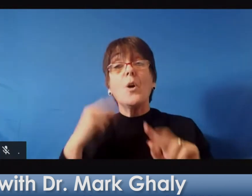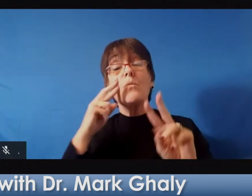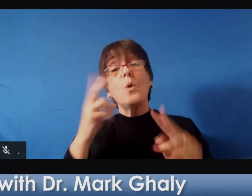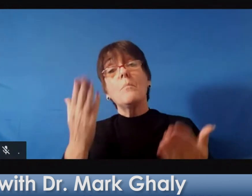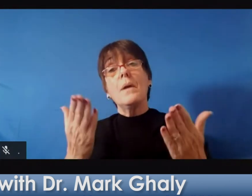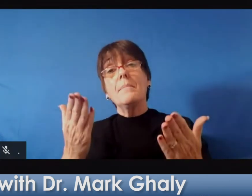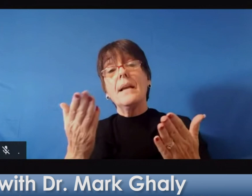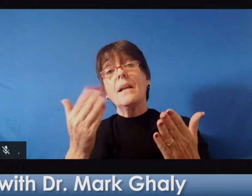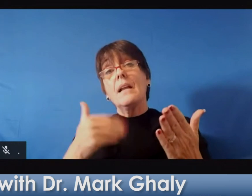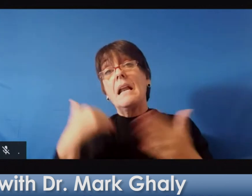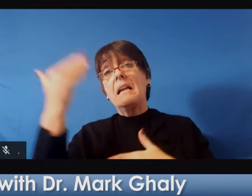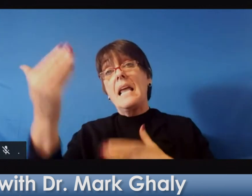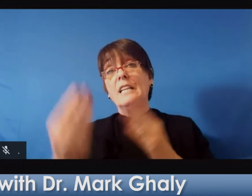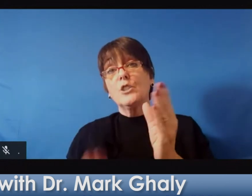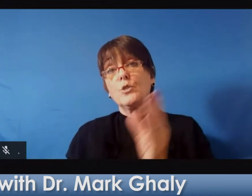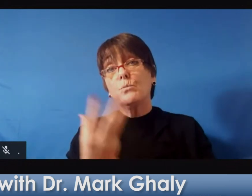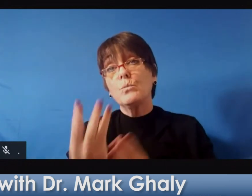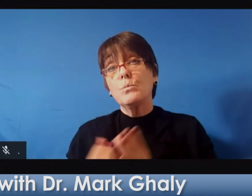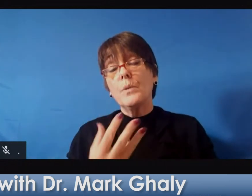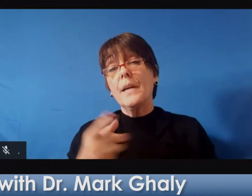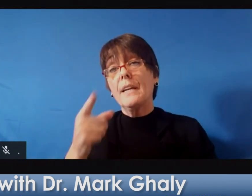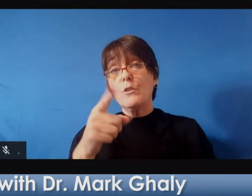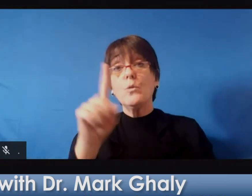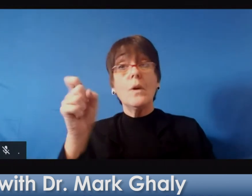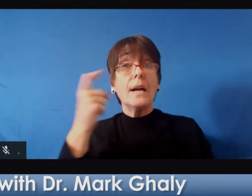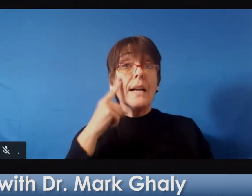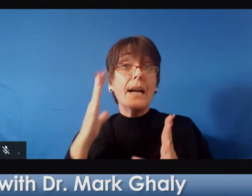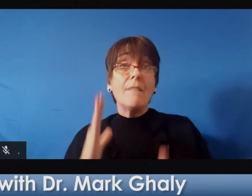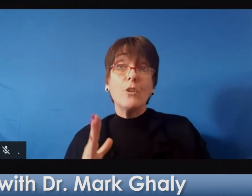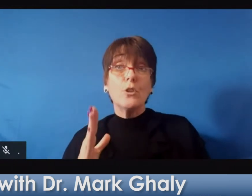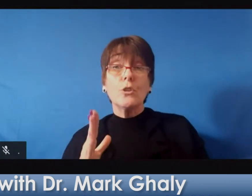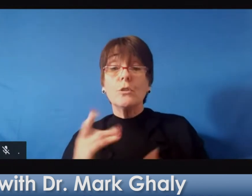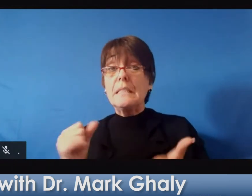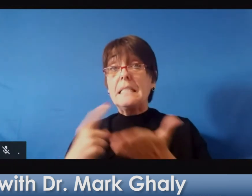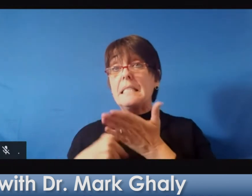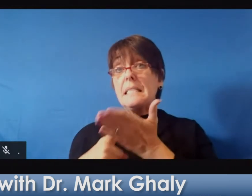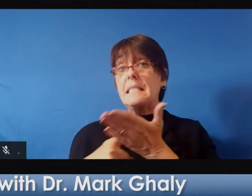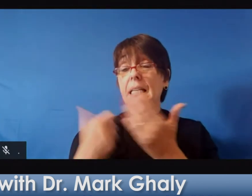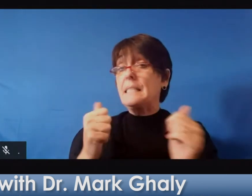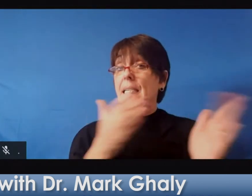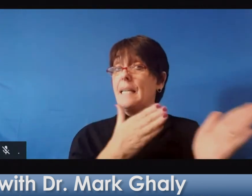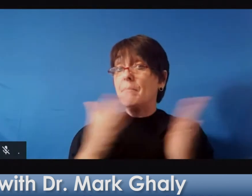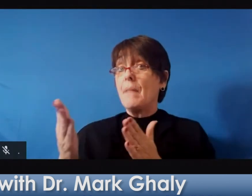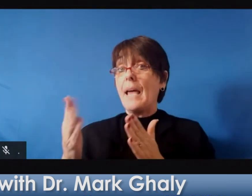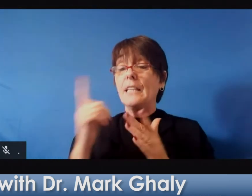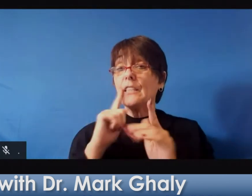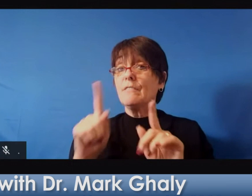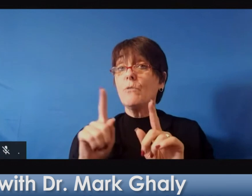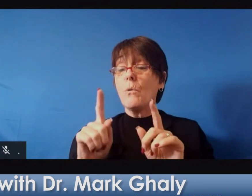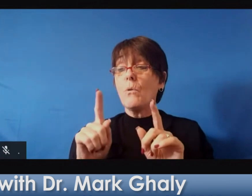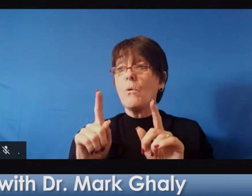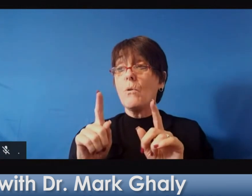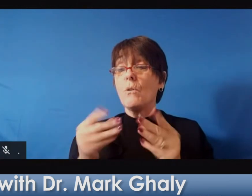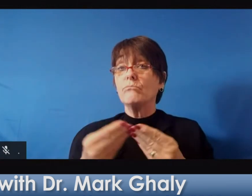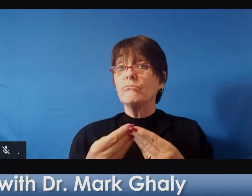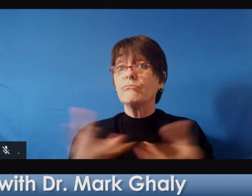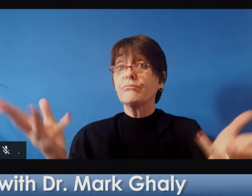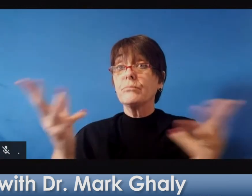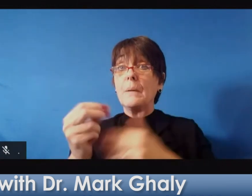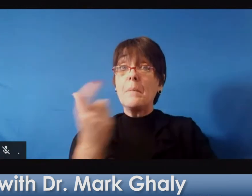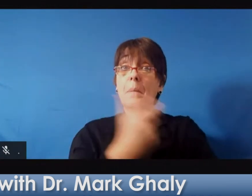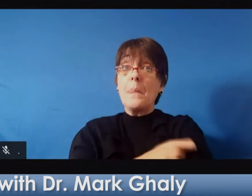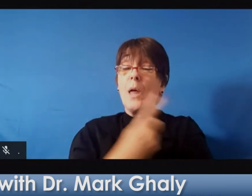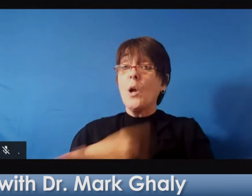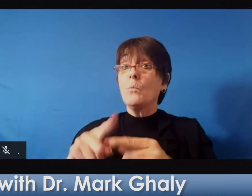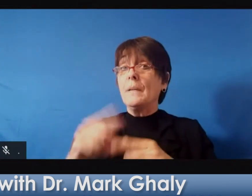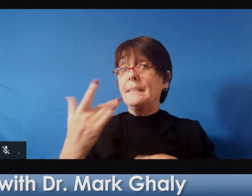next spring. Have you and Governor Newsom discussed plans for distribution of the vaccine at the point it's available?